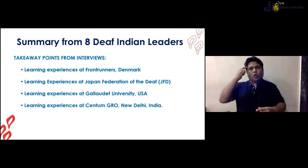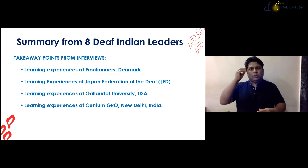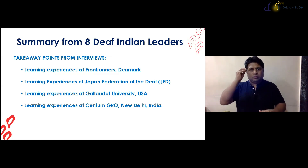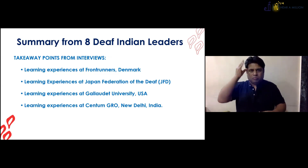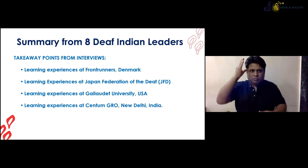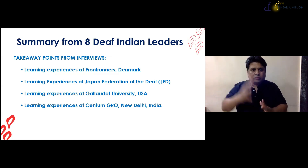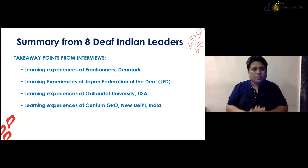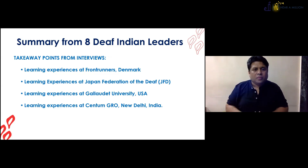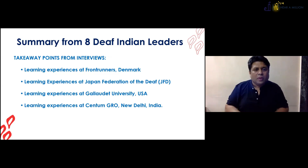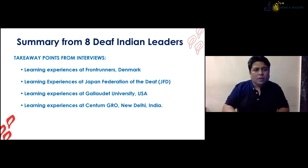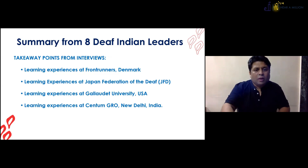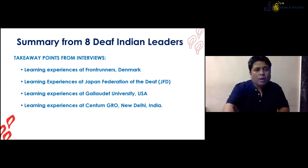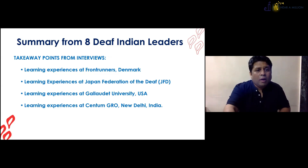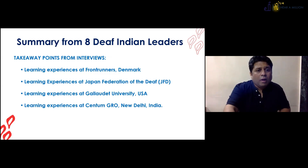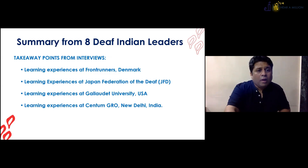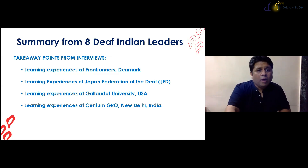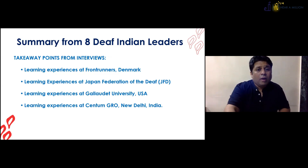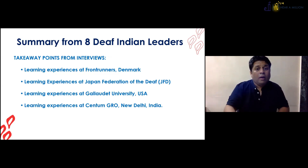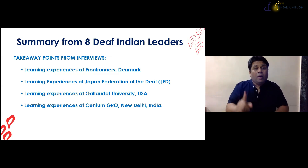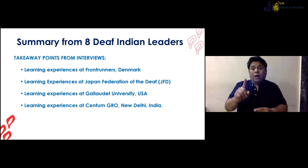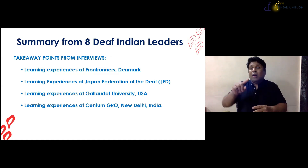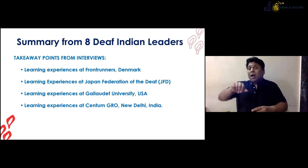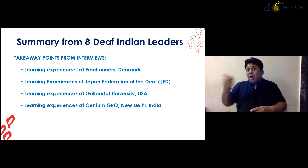builds our own confidence, our own knowledge.